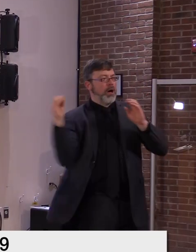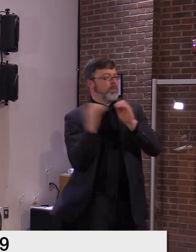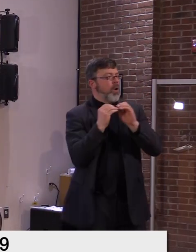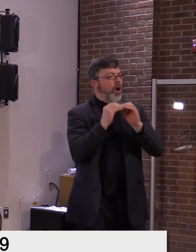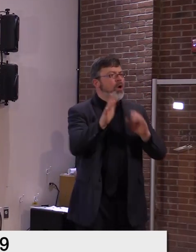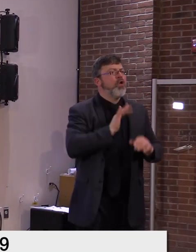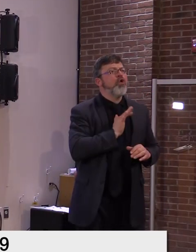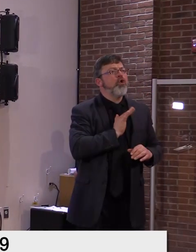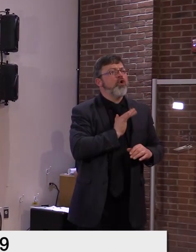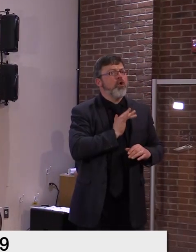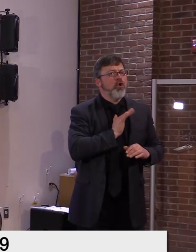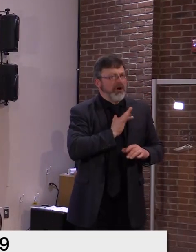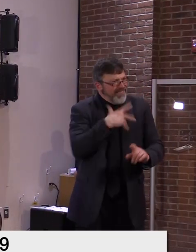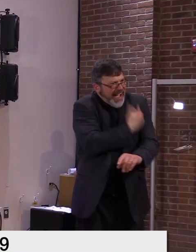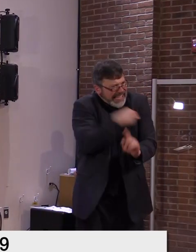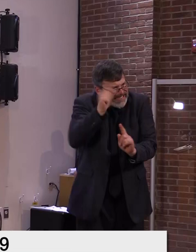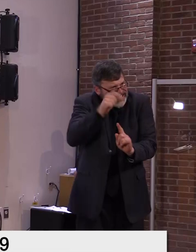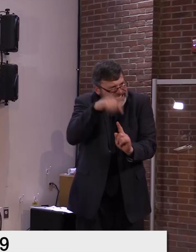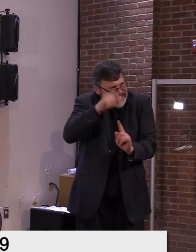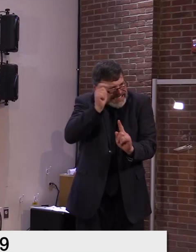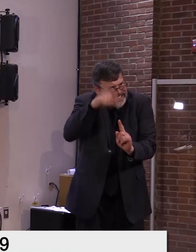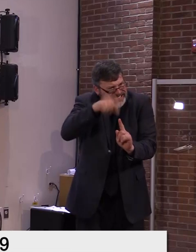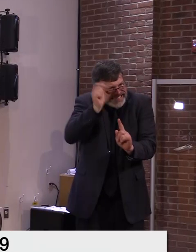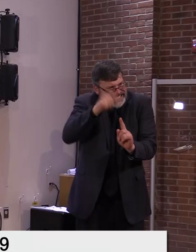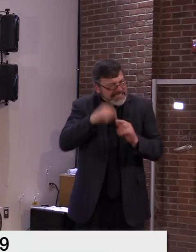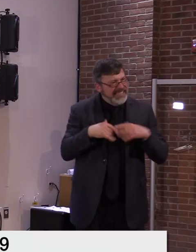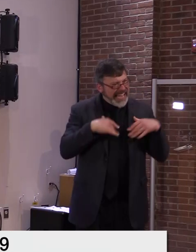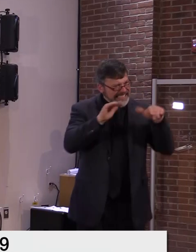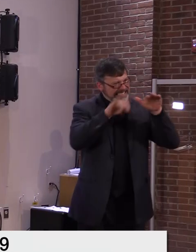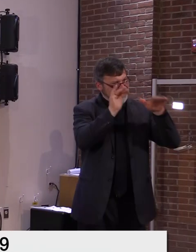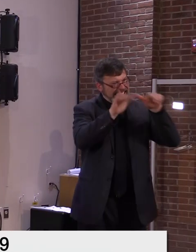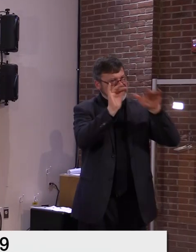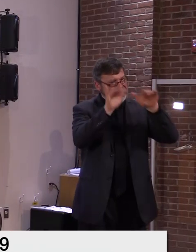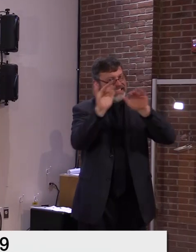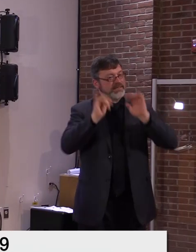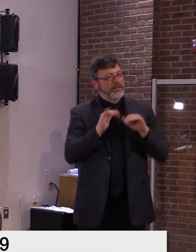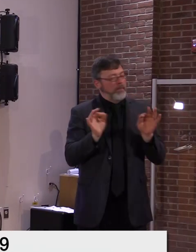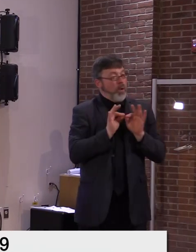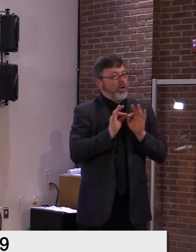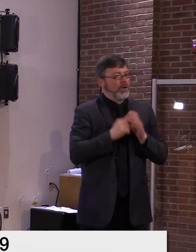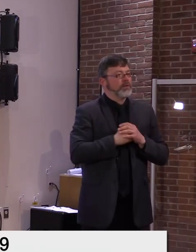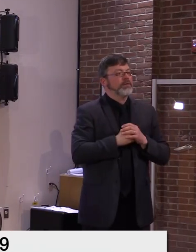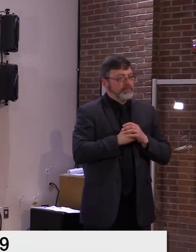We've now laid out Vermont's path to reopening, but it will only work if Vermonters are truly